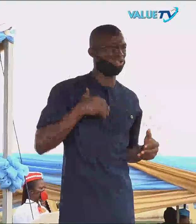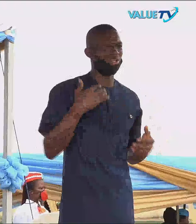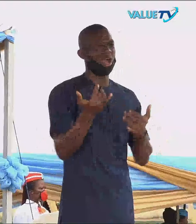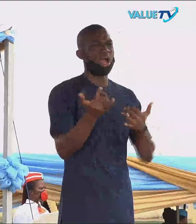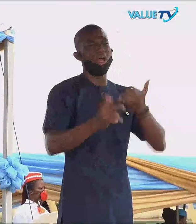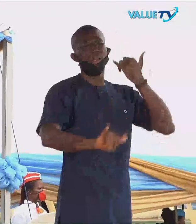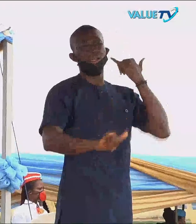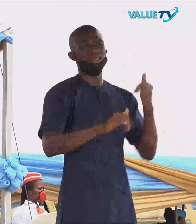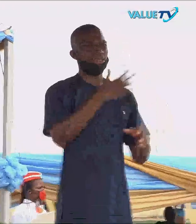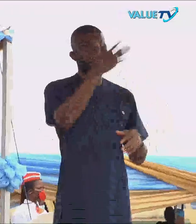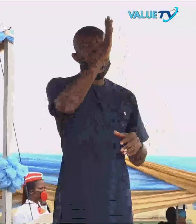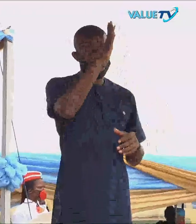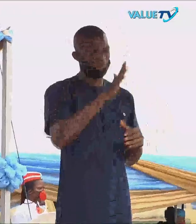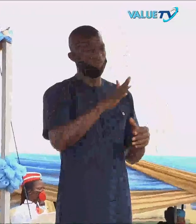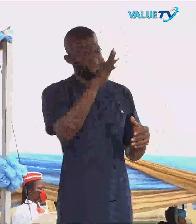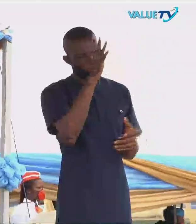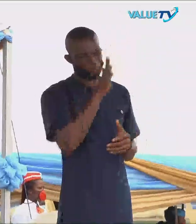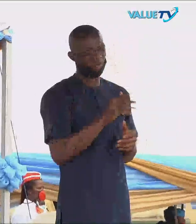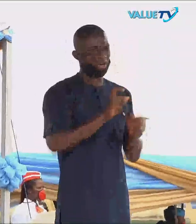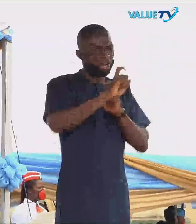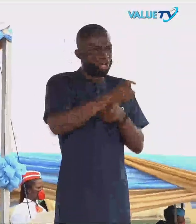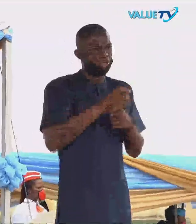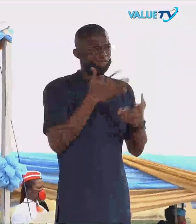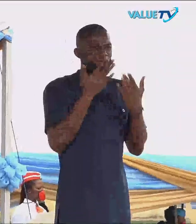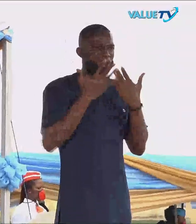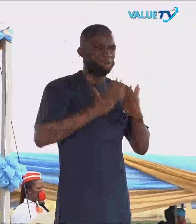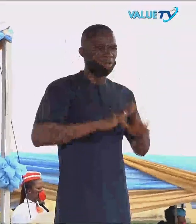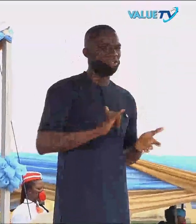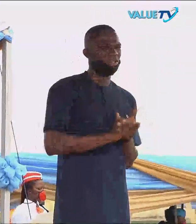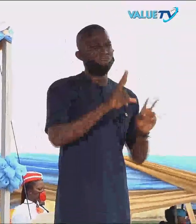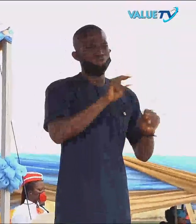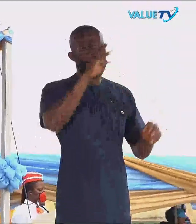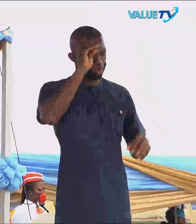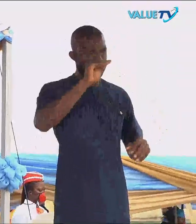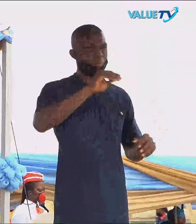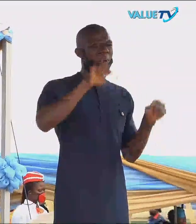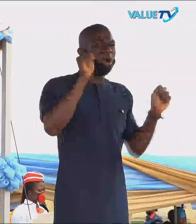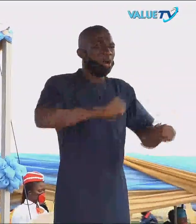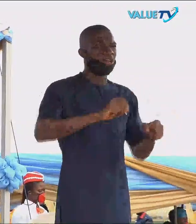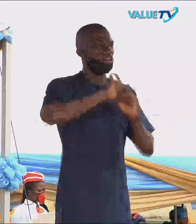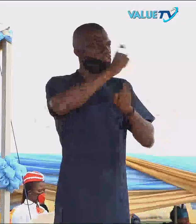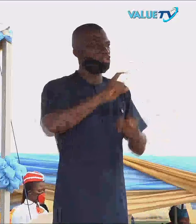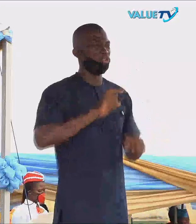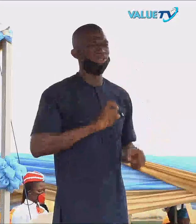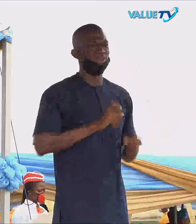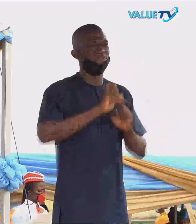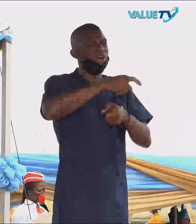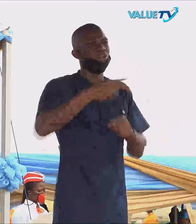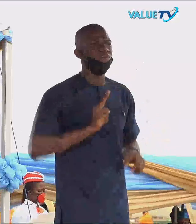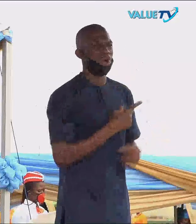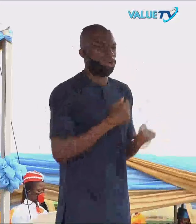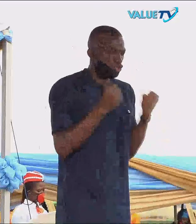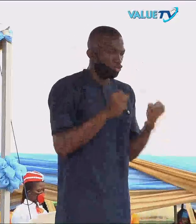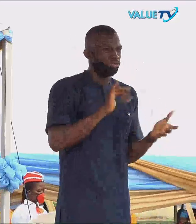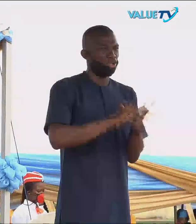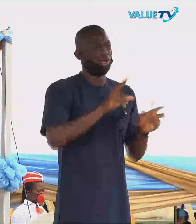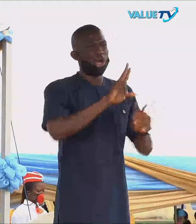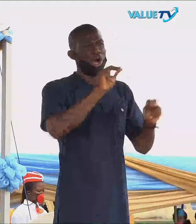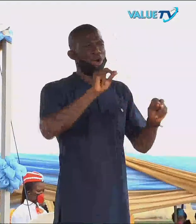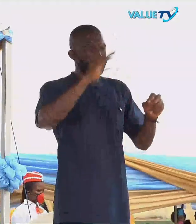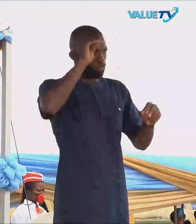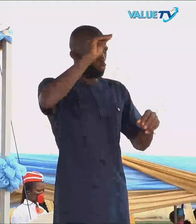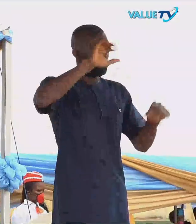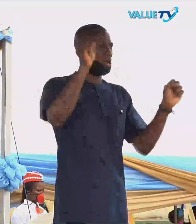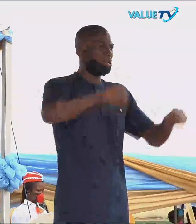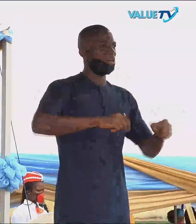can give. Give us the peace that no man can give. Give us the strength that no man can give. Blessed be your